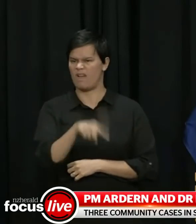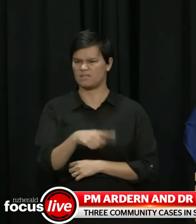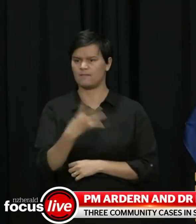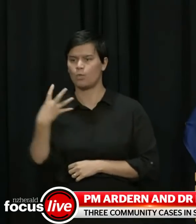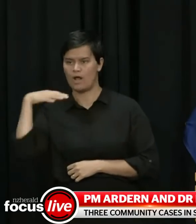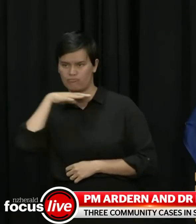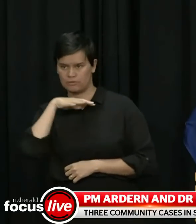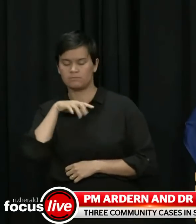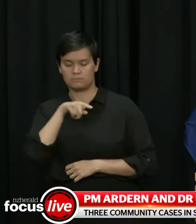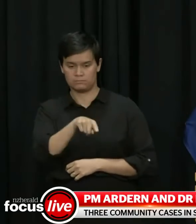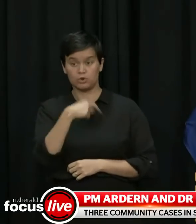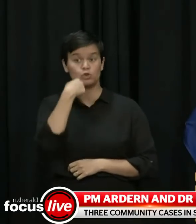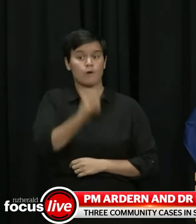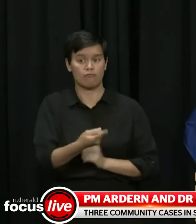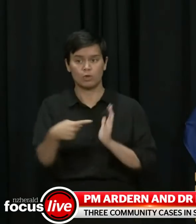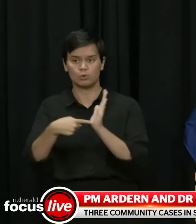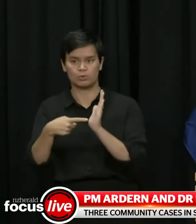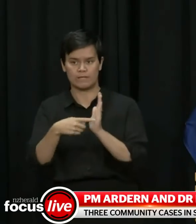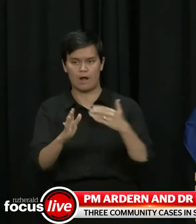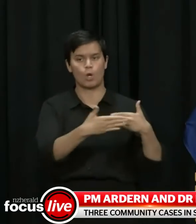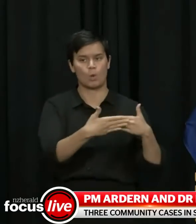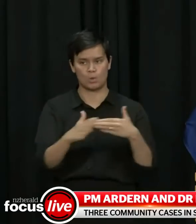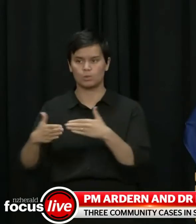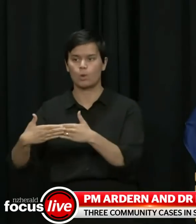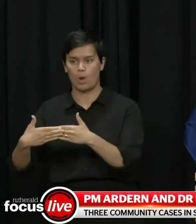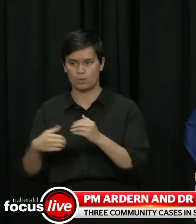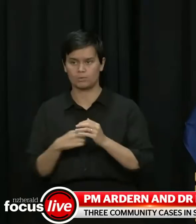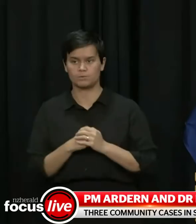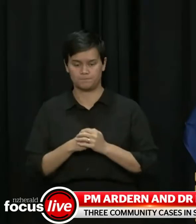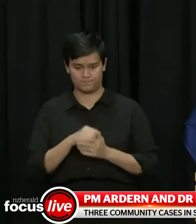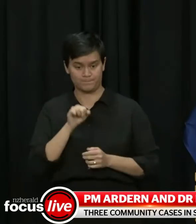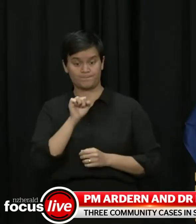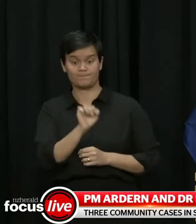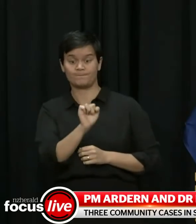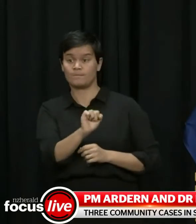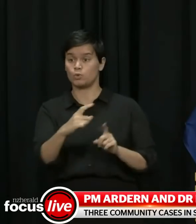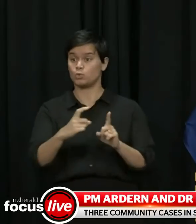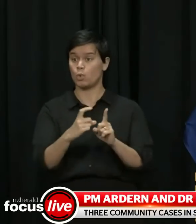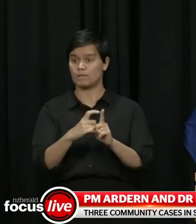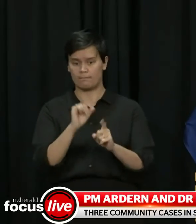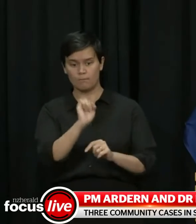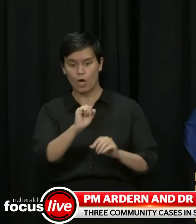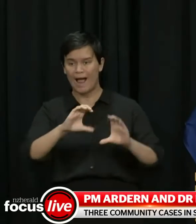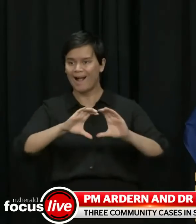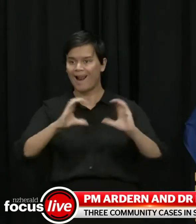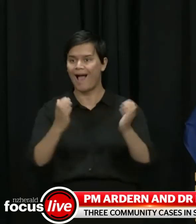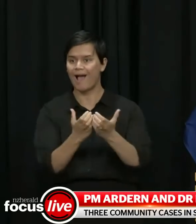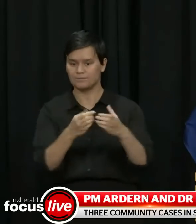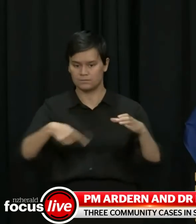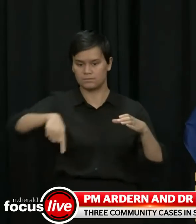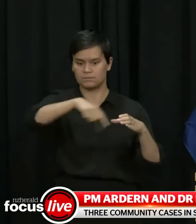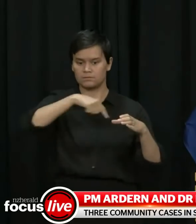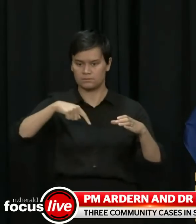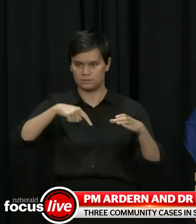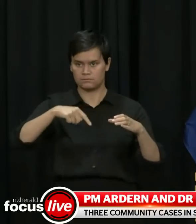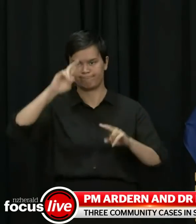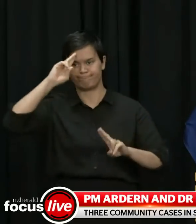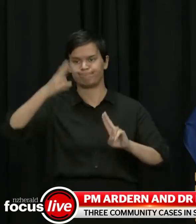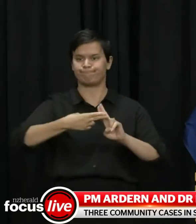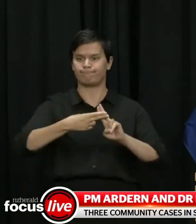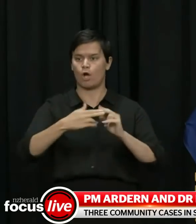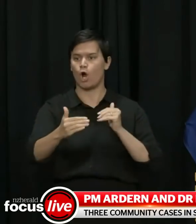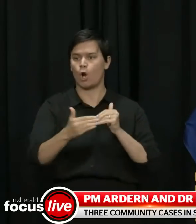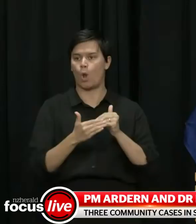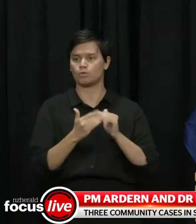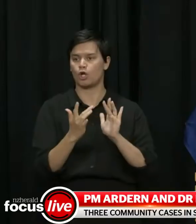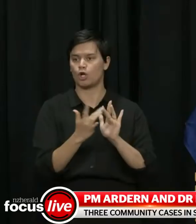daughter's immediate classmates are being treated as close contacts, as are a small number of teachers who taught that class. If